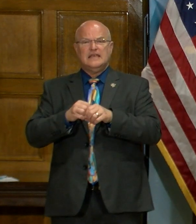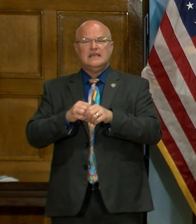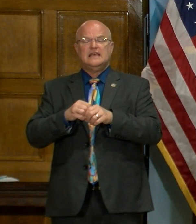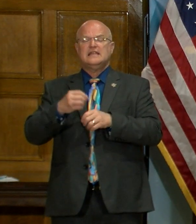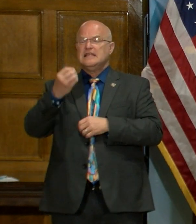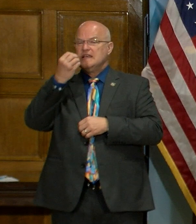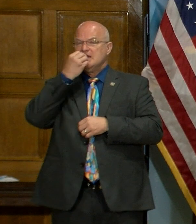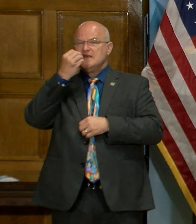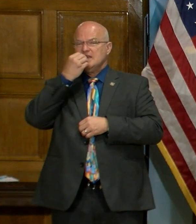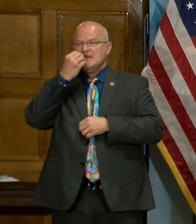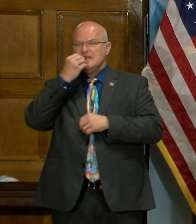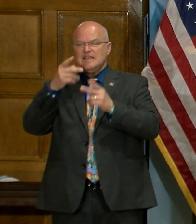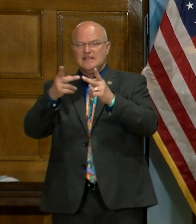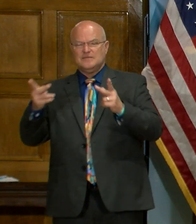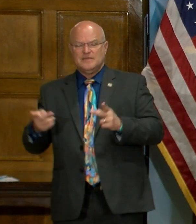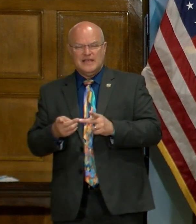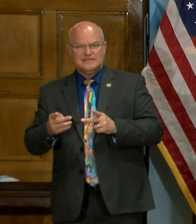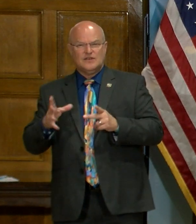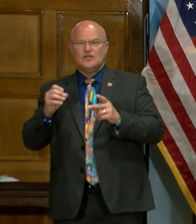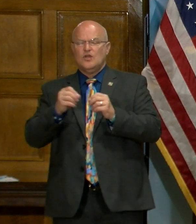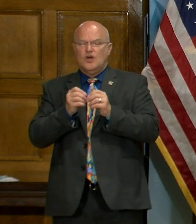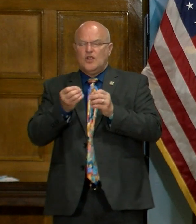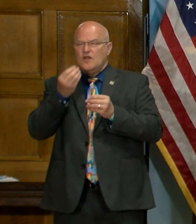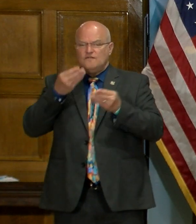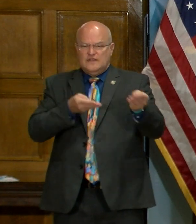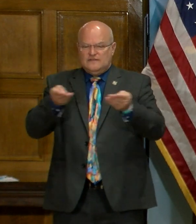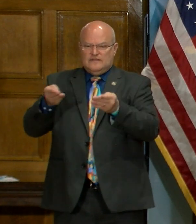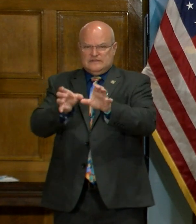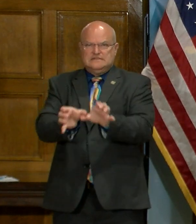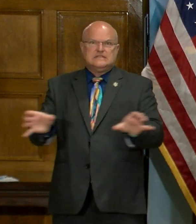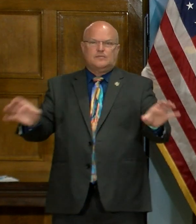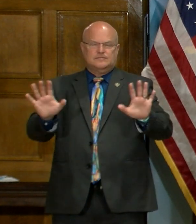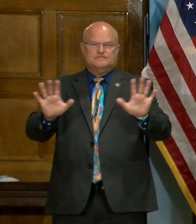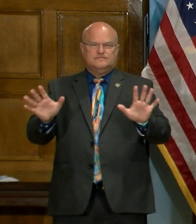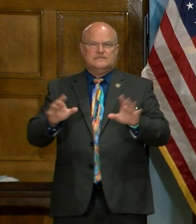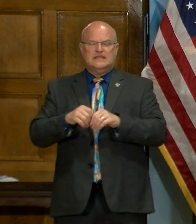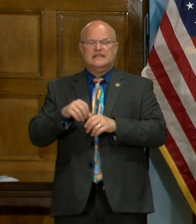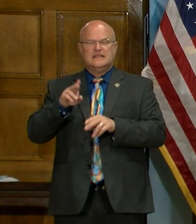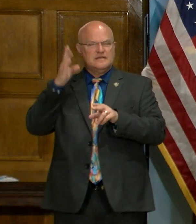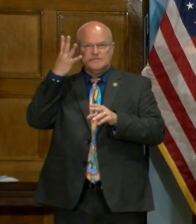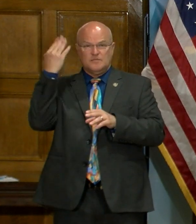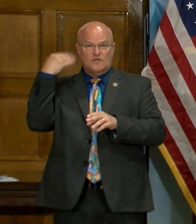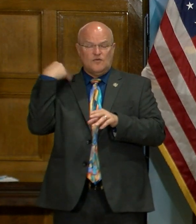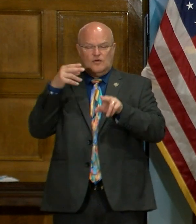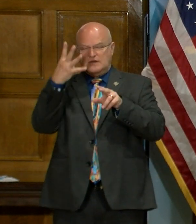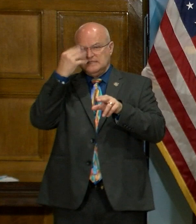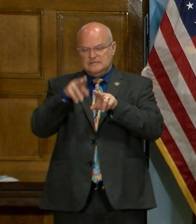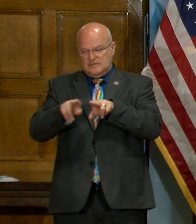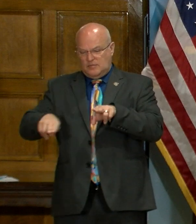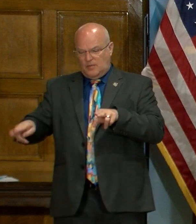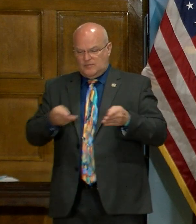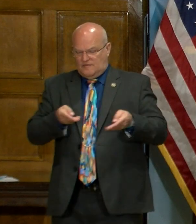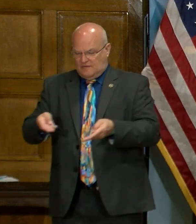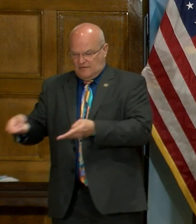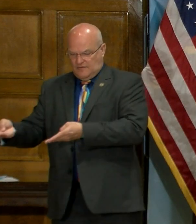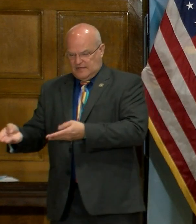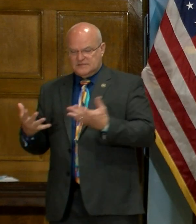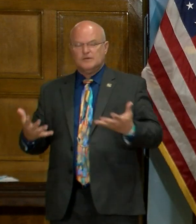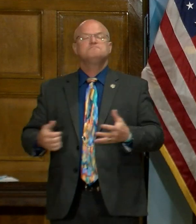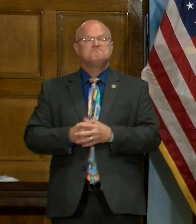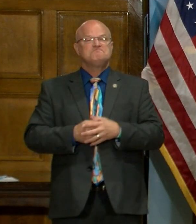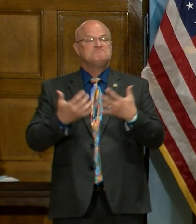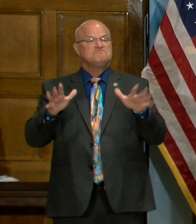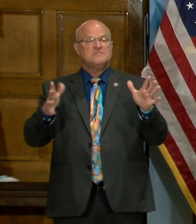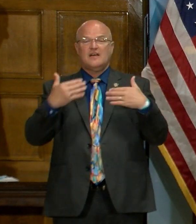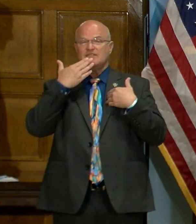hall with other negative inmates, so we're no longer feeding those inmates in the barracks like we were before. Thank you, Governor.